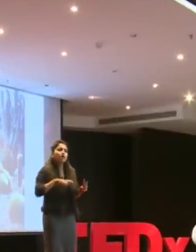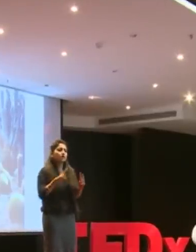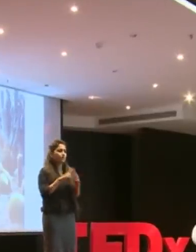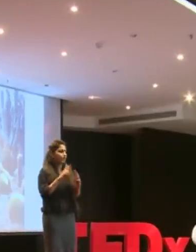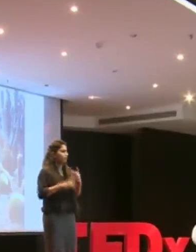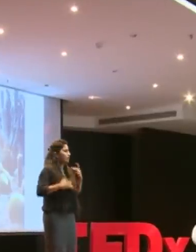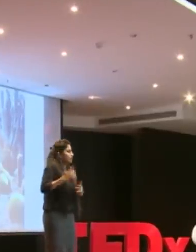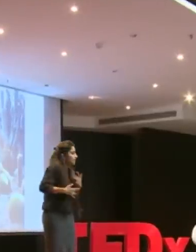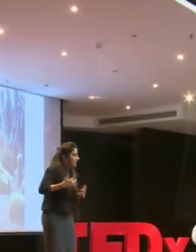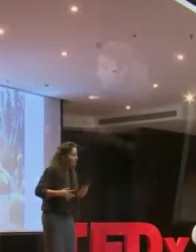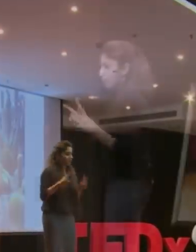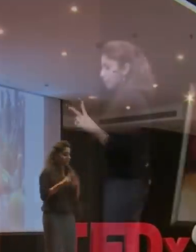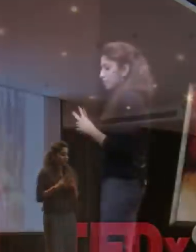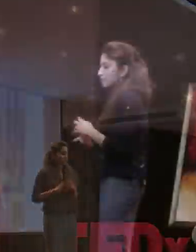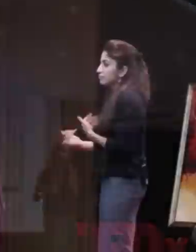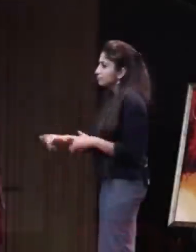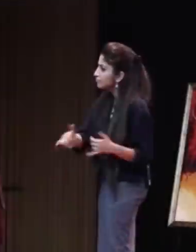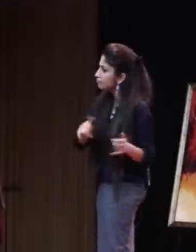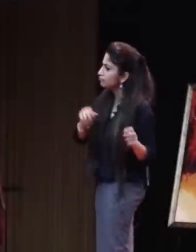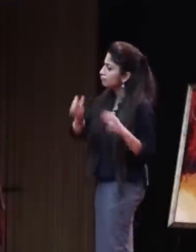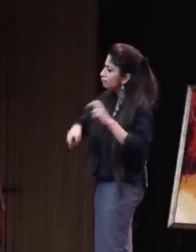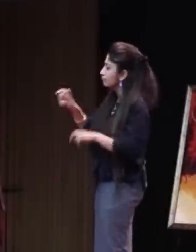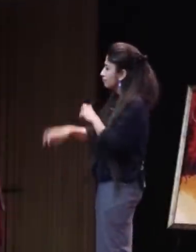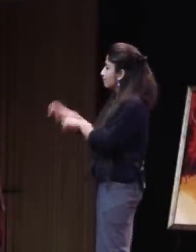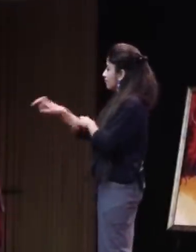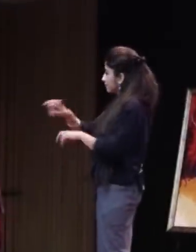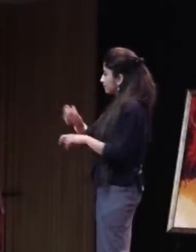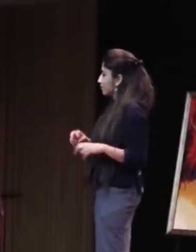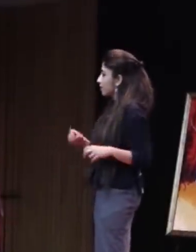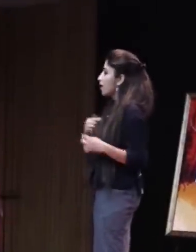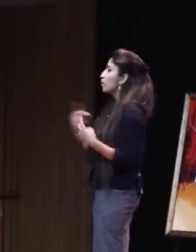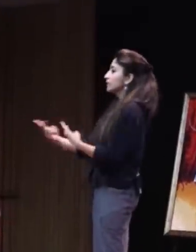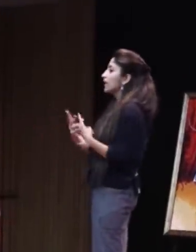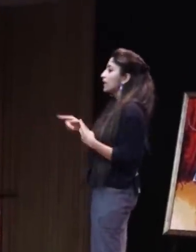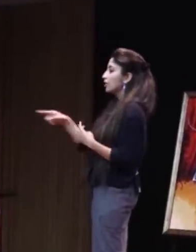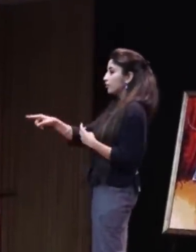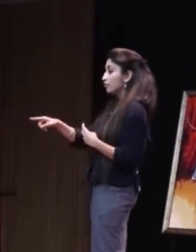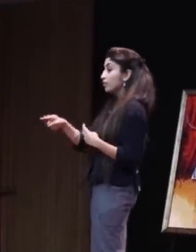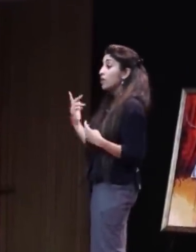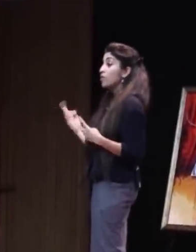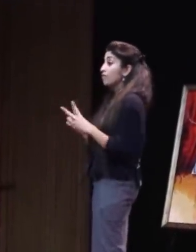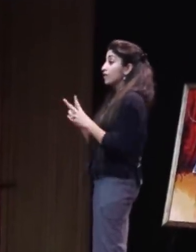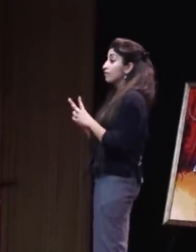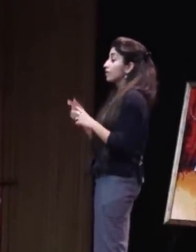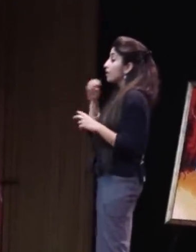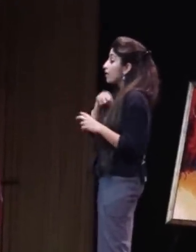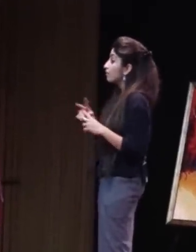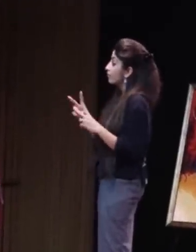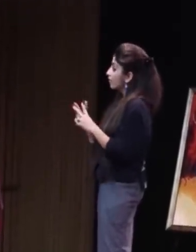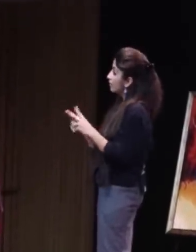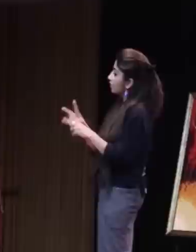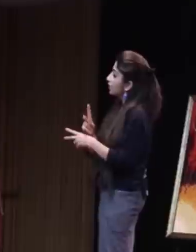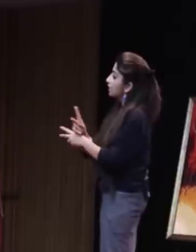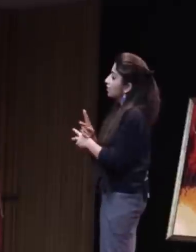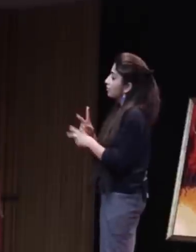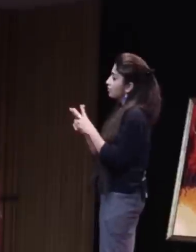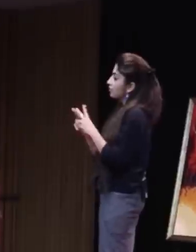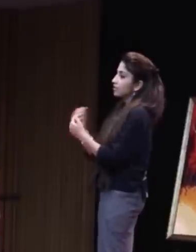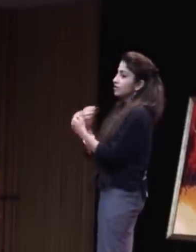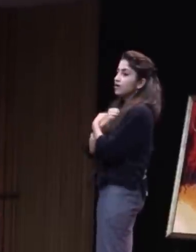one. As they usually say about the youngest children, the most pampered one and the well-attended. While on